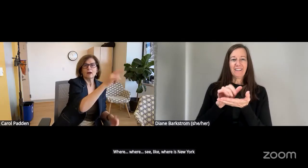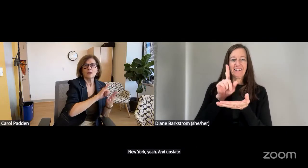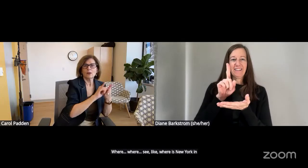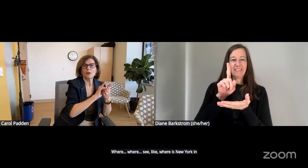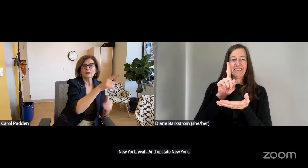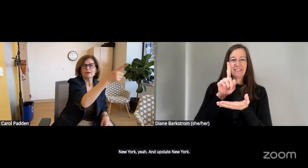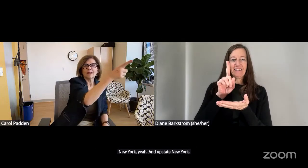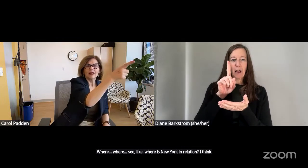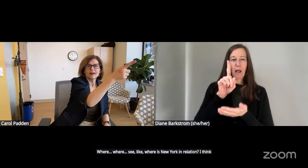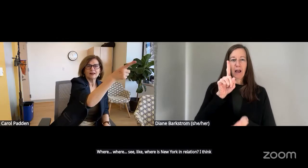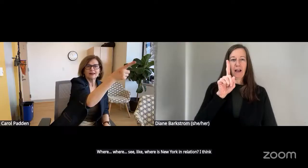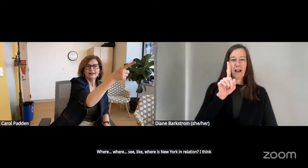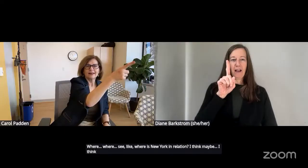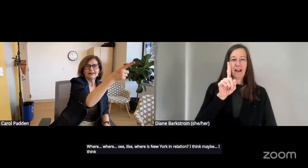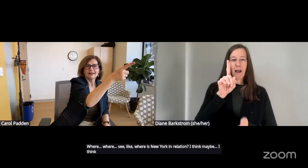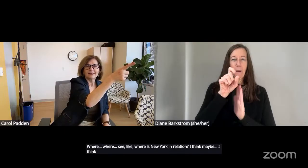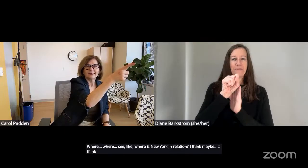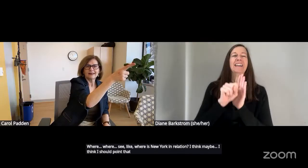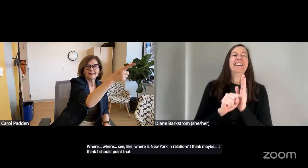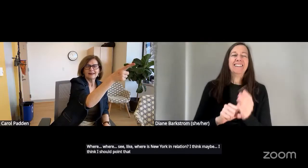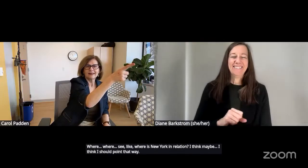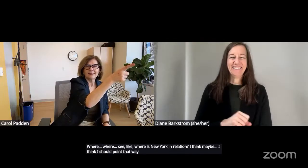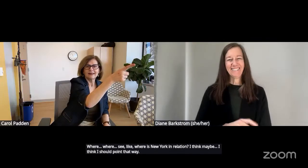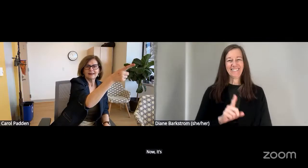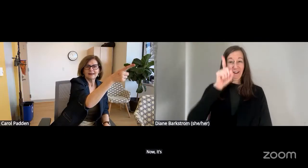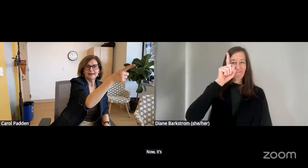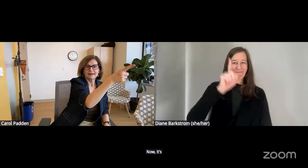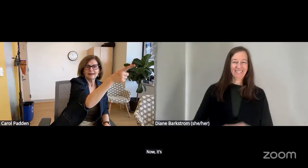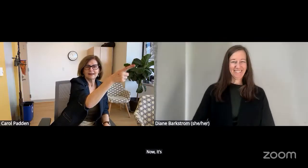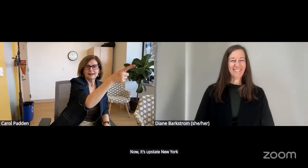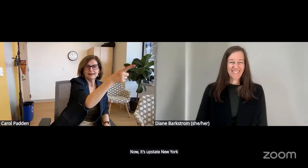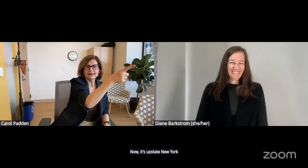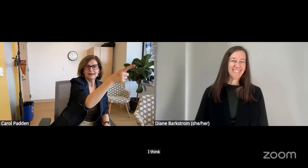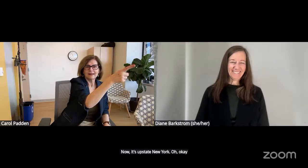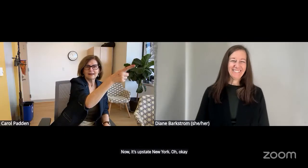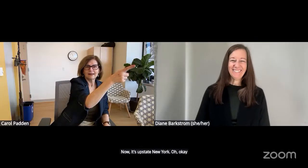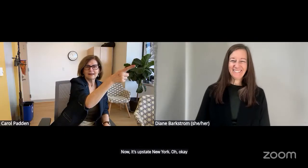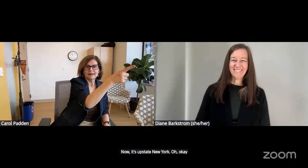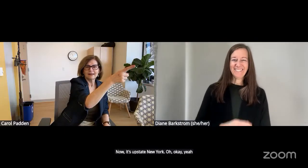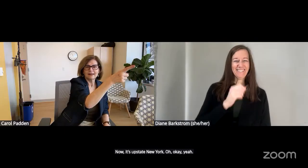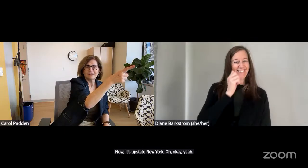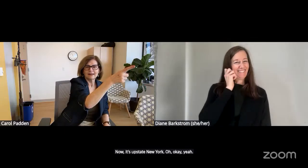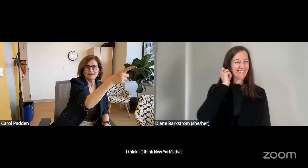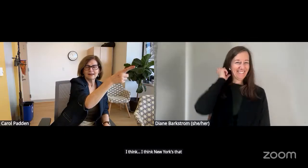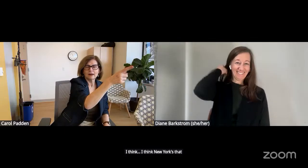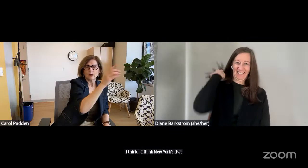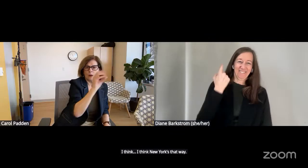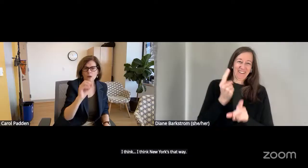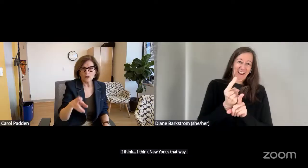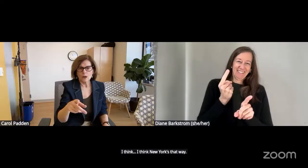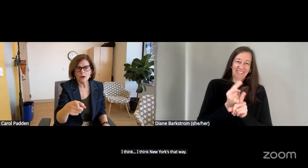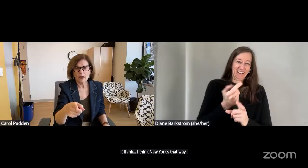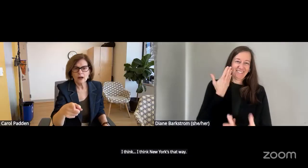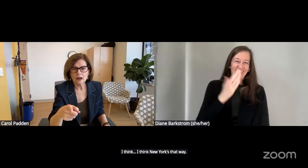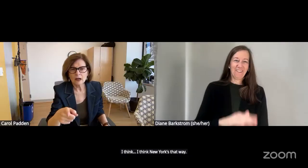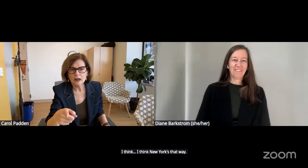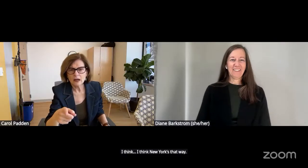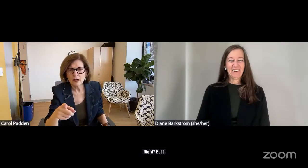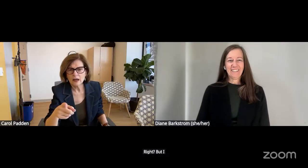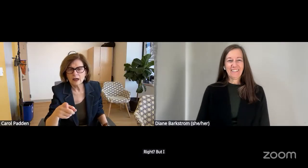relation? I think I should point that way. Yeah, it's upstate New York. I Oh, okay, think yeah. I think New York's that way, right? But I don't need to